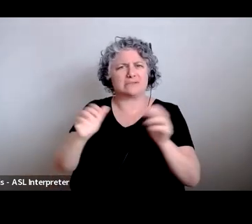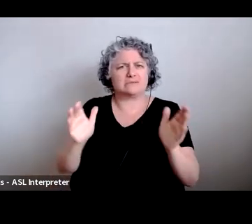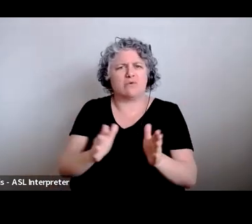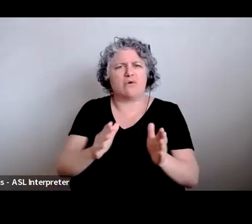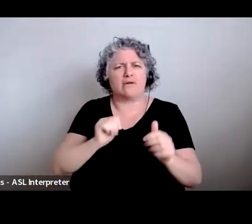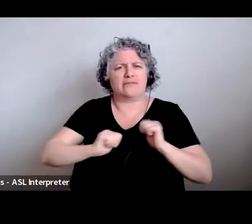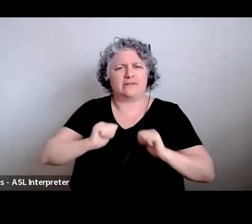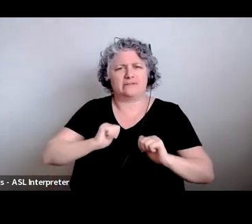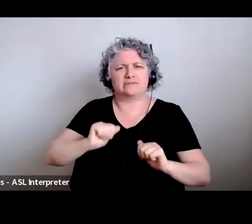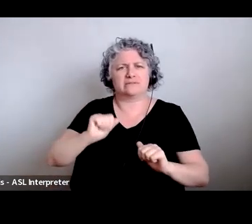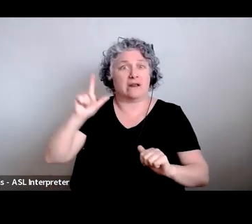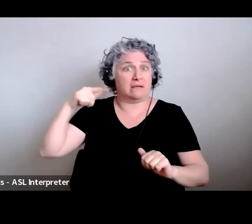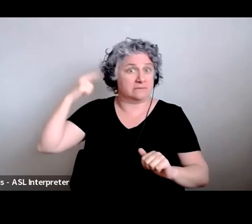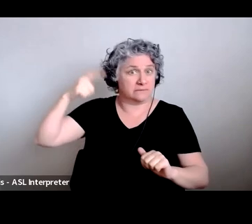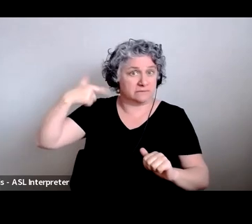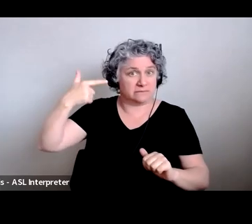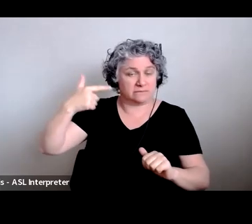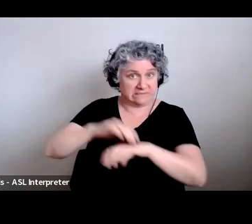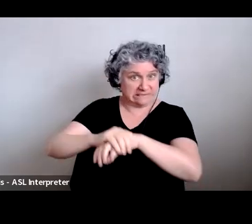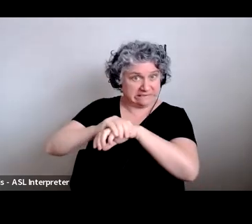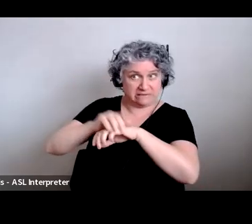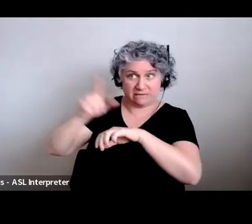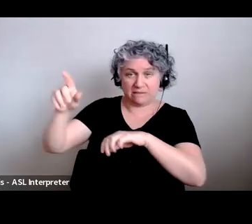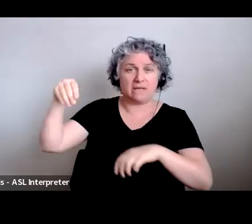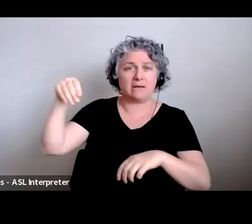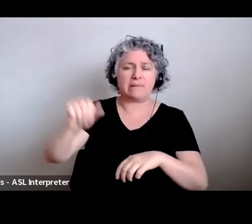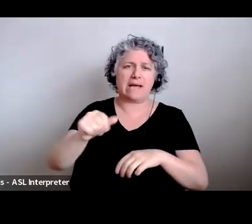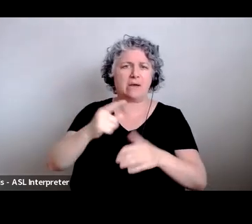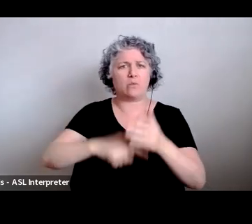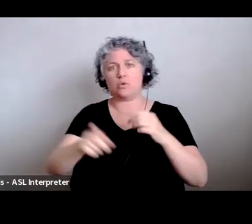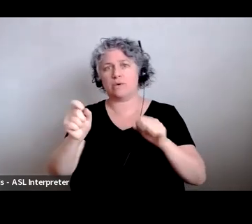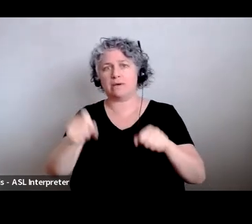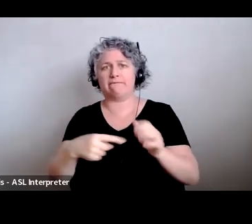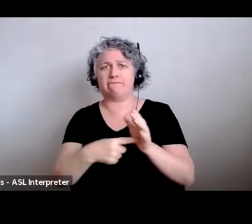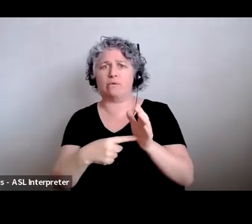when I lived in London, England, there were pay what you can days.